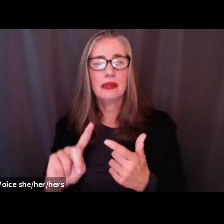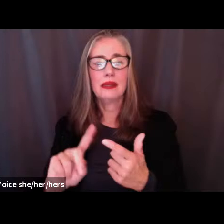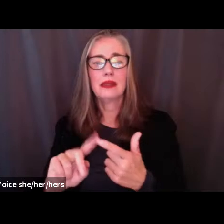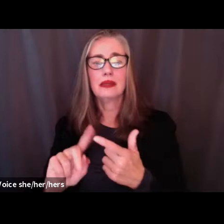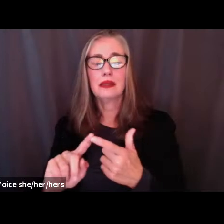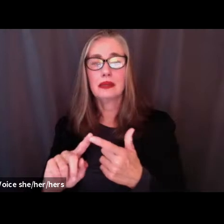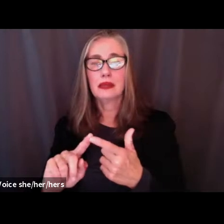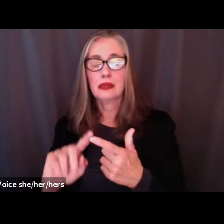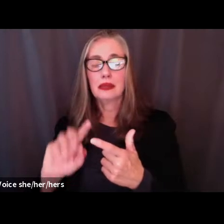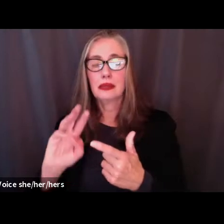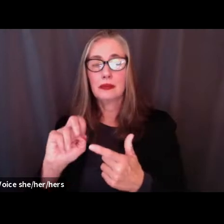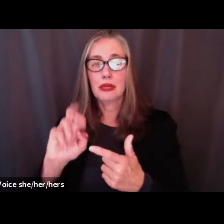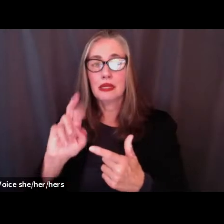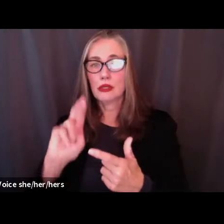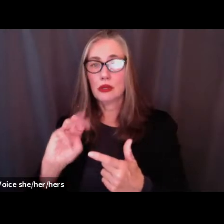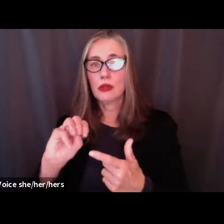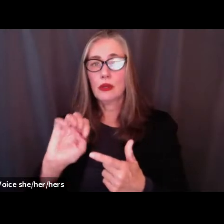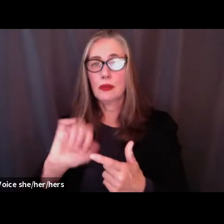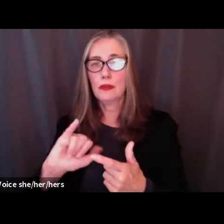Mr. Miller.